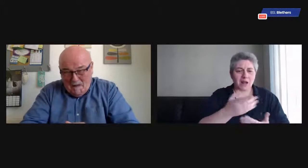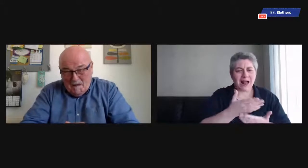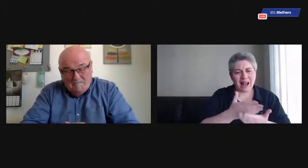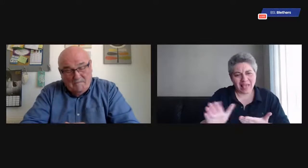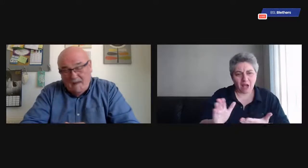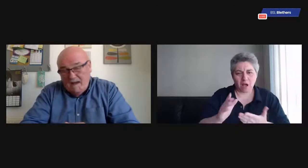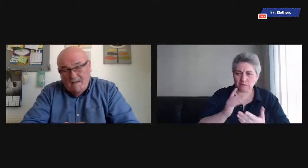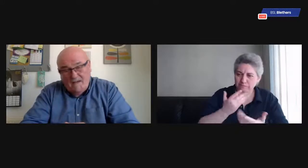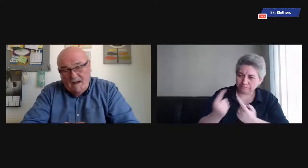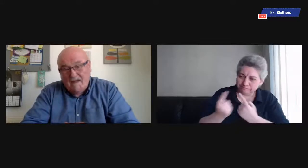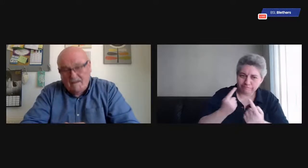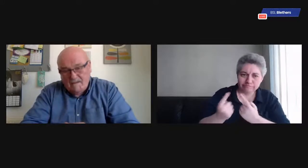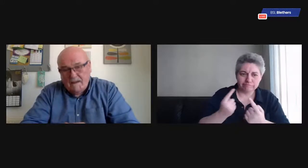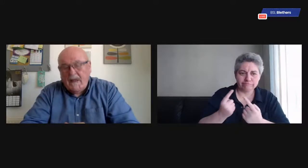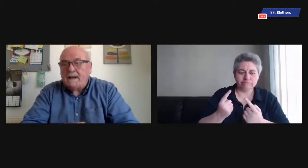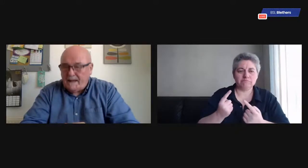is.